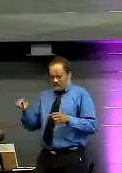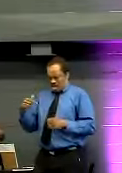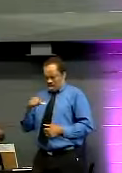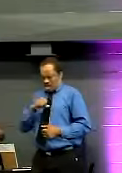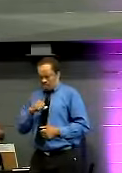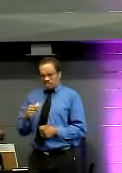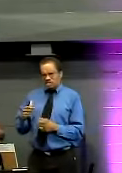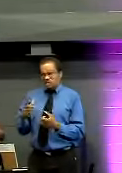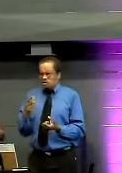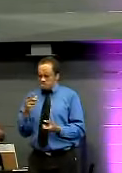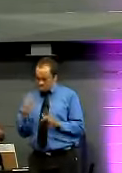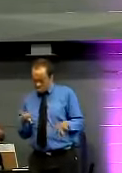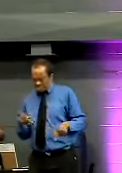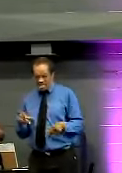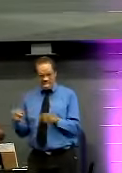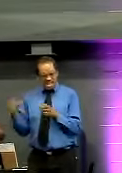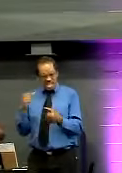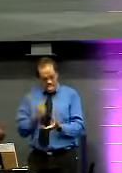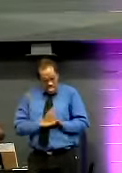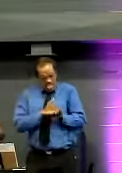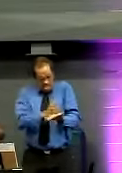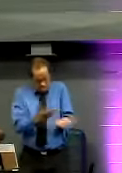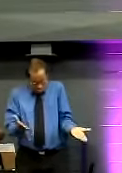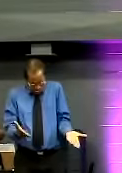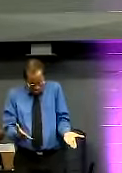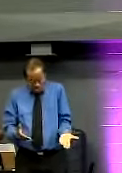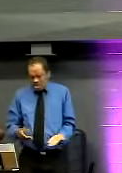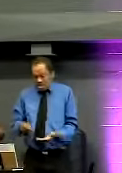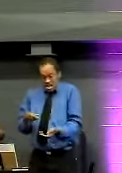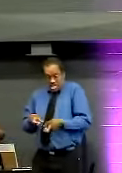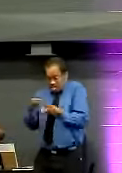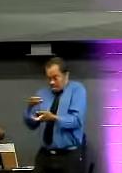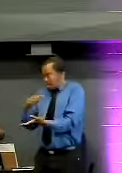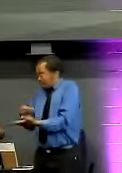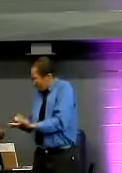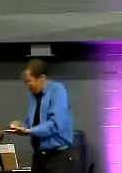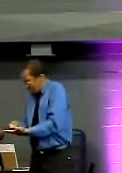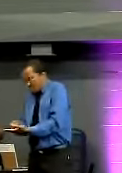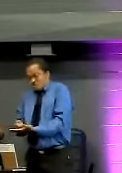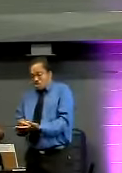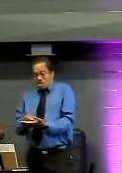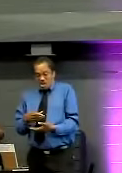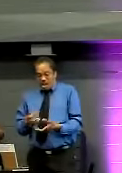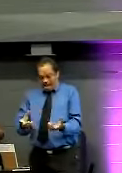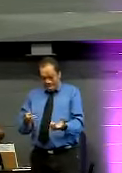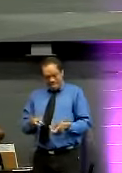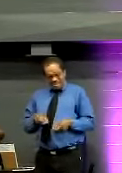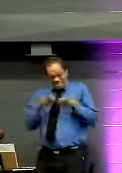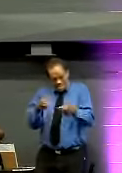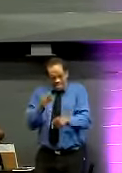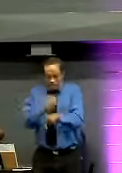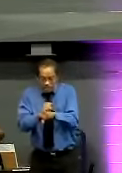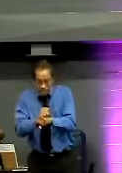one that, right? I was the one that gave you gas money. You want to clap back at me? I was the one that got you this job. Now you want to